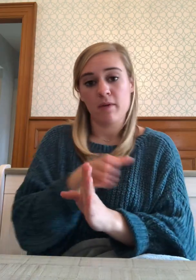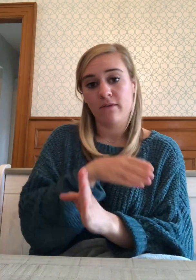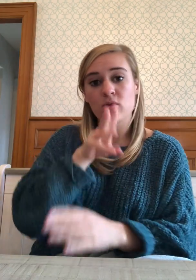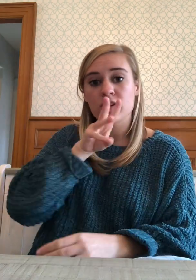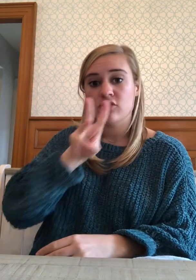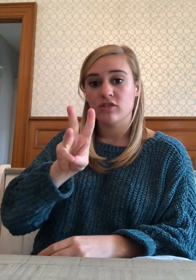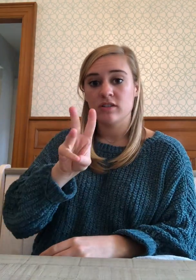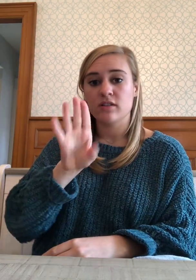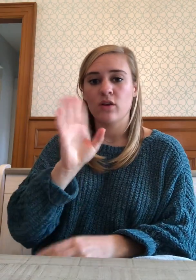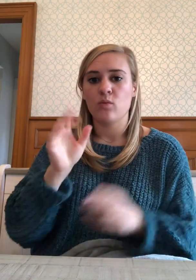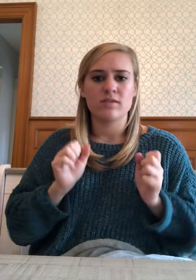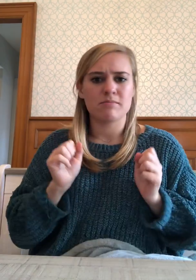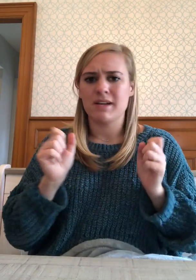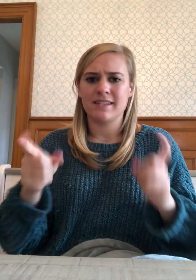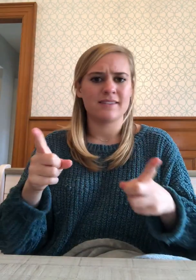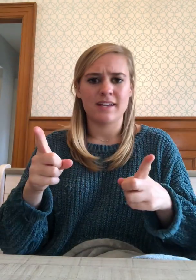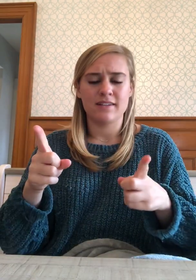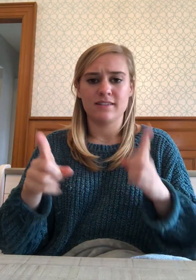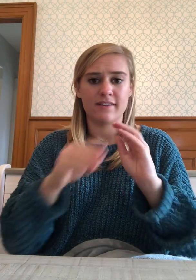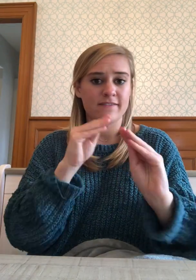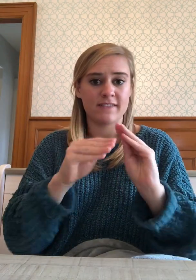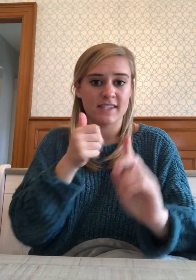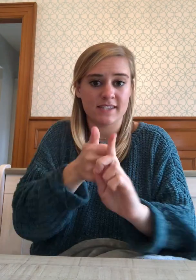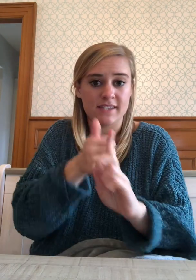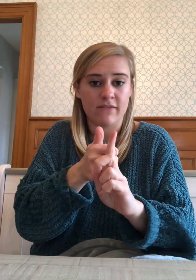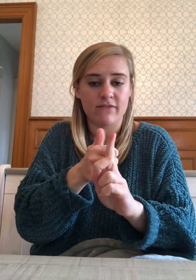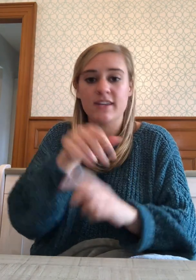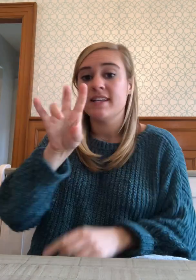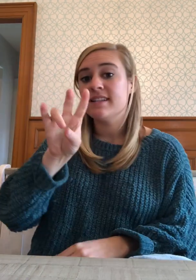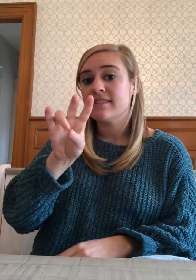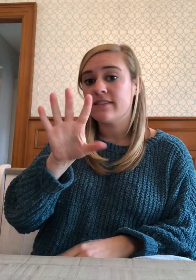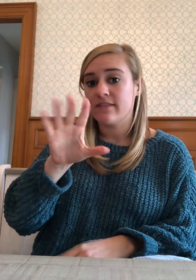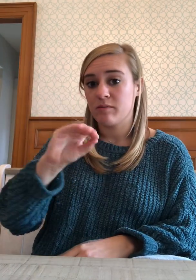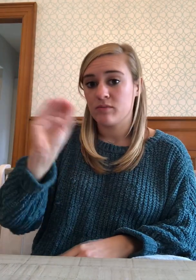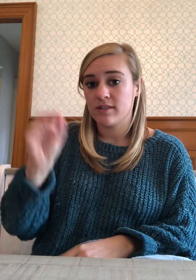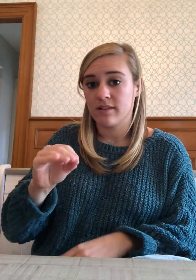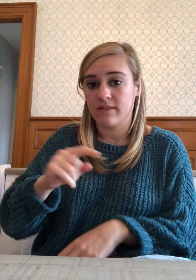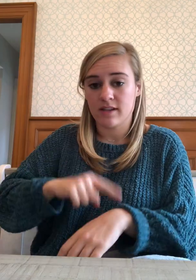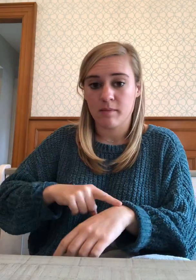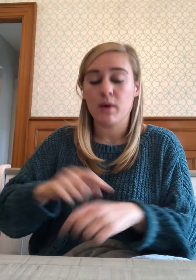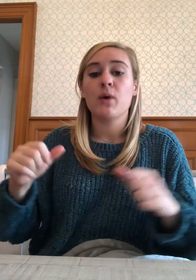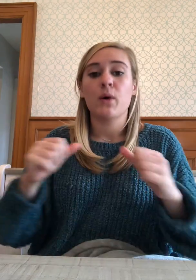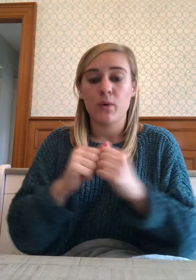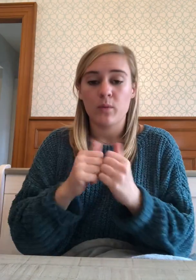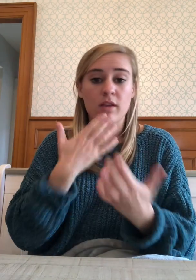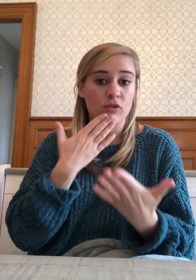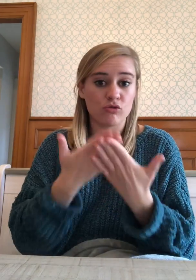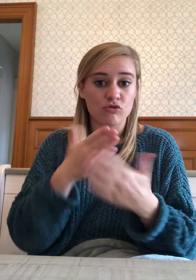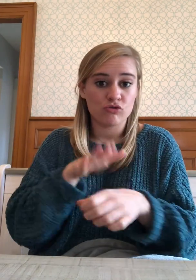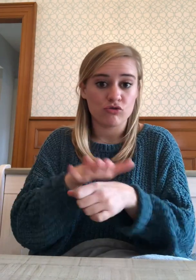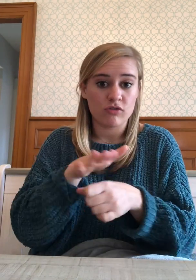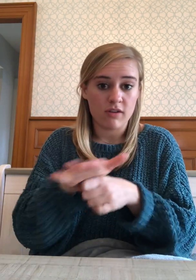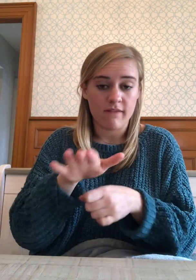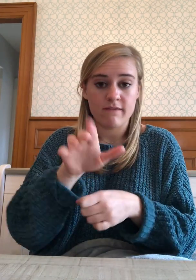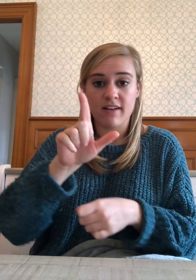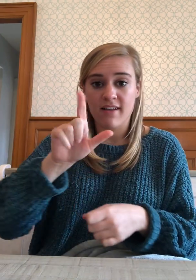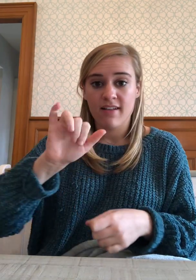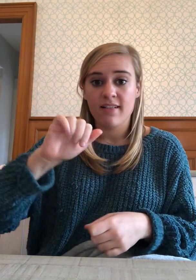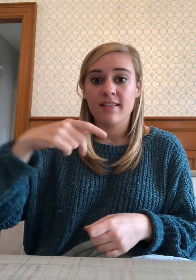in 75% of the cases with a competent lip musculature. It needs that lip seal to make everything